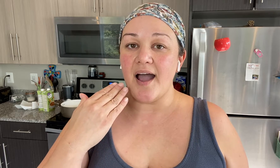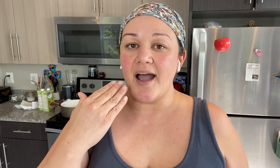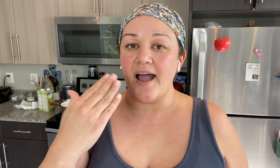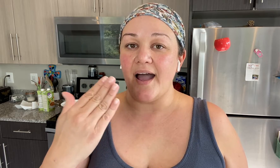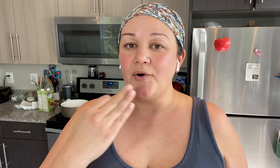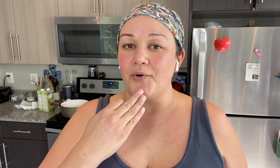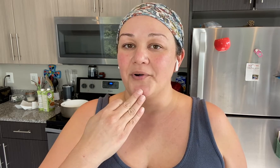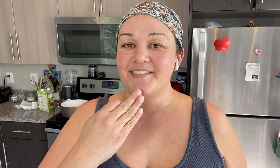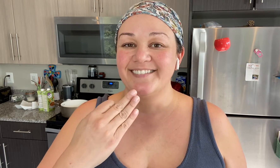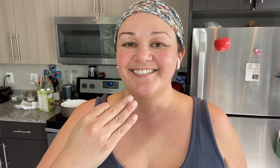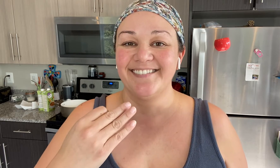ajo.